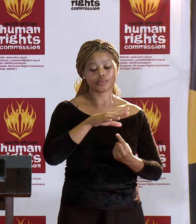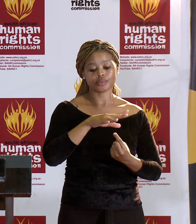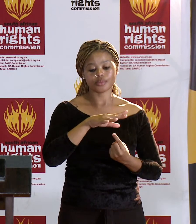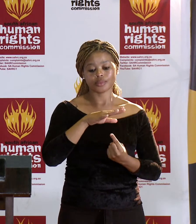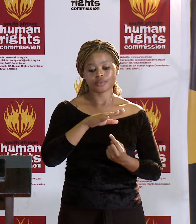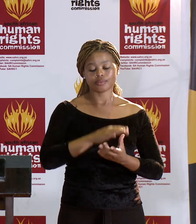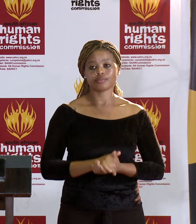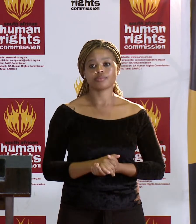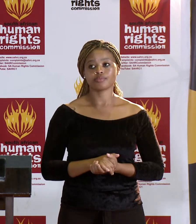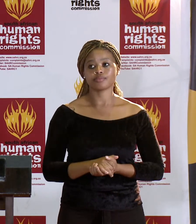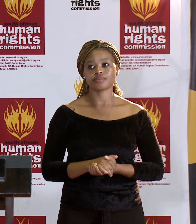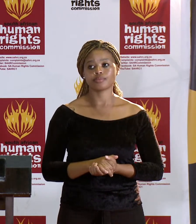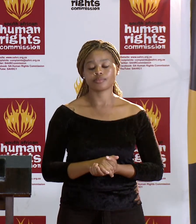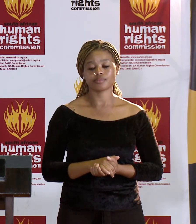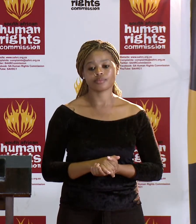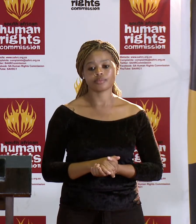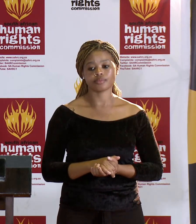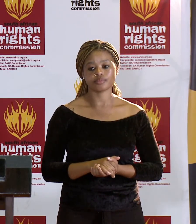becomes